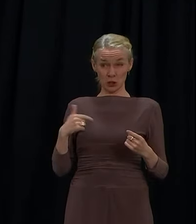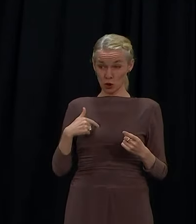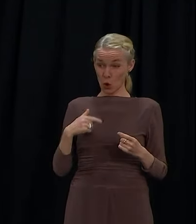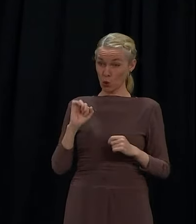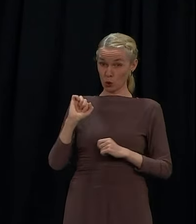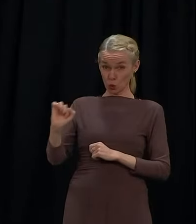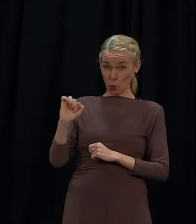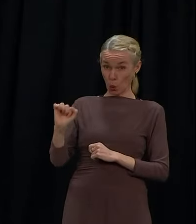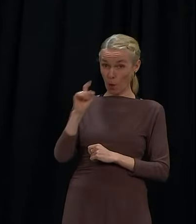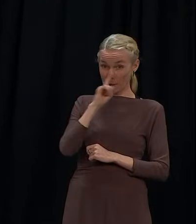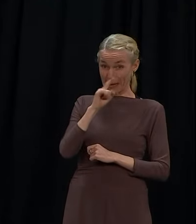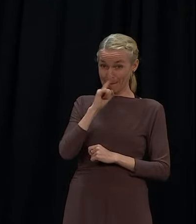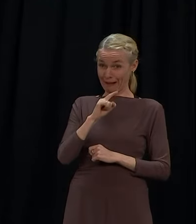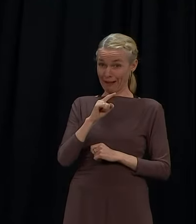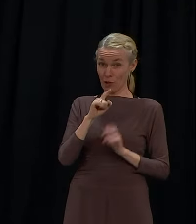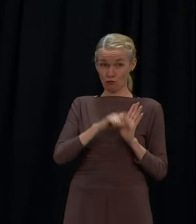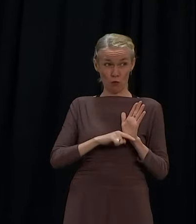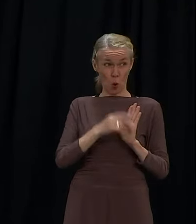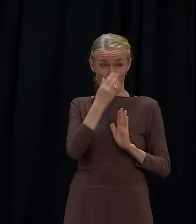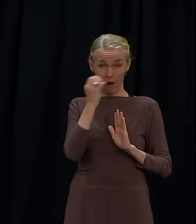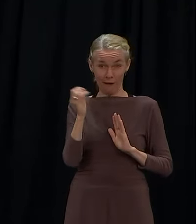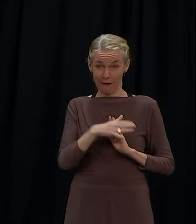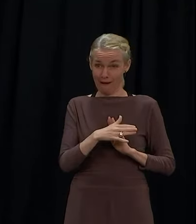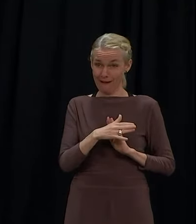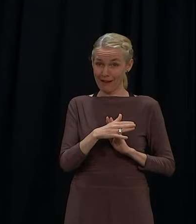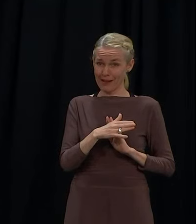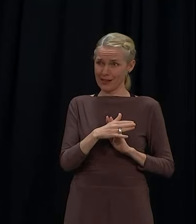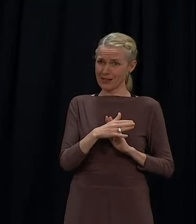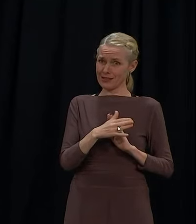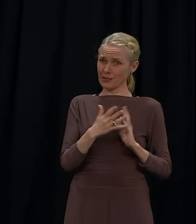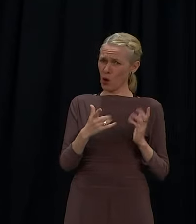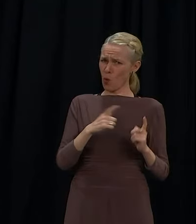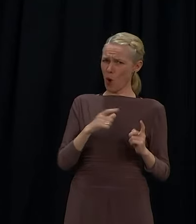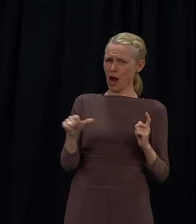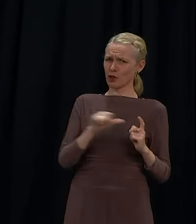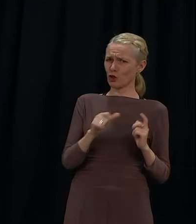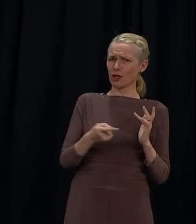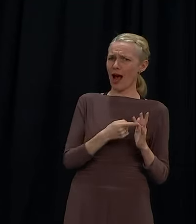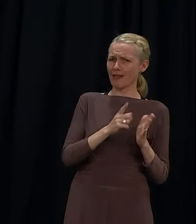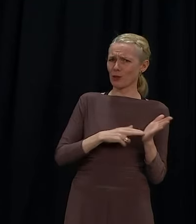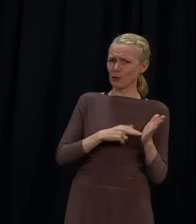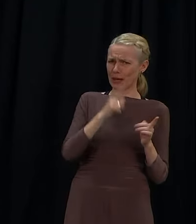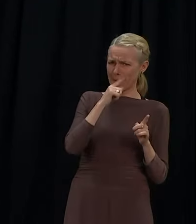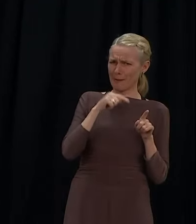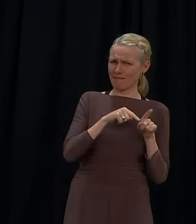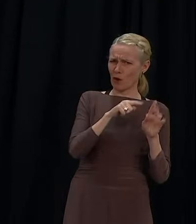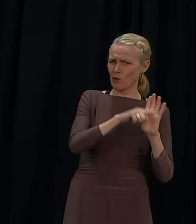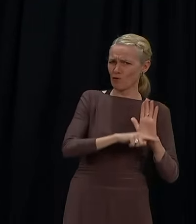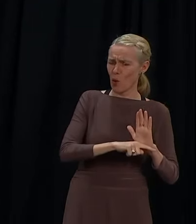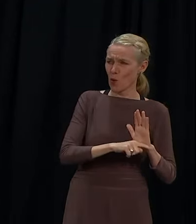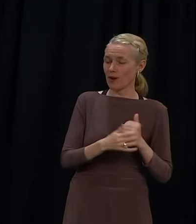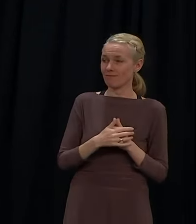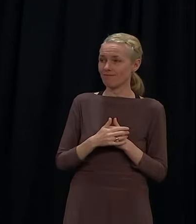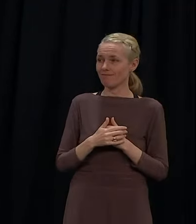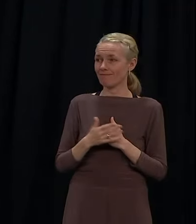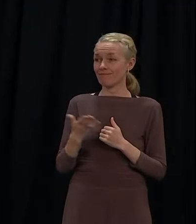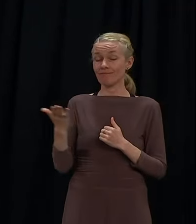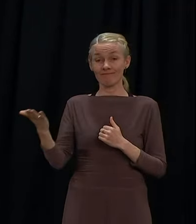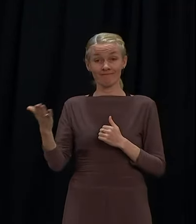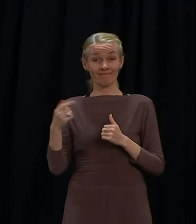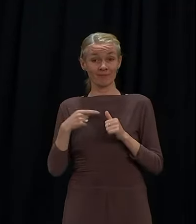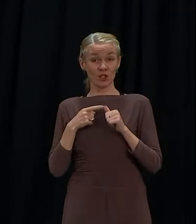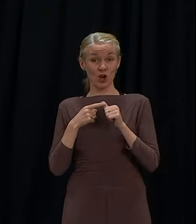Let's be open. These are thousands of people who come from all walks of life, and I wouldn't necessarily say that put everyone into